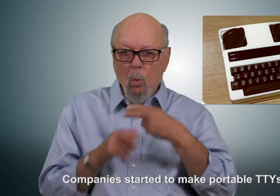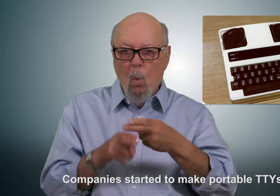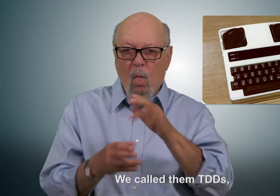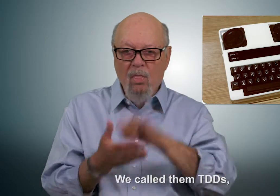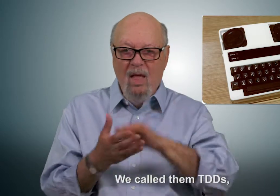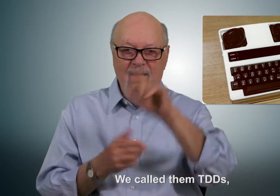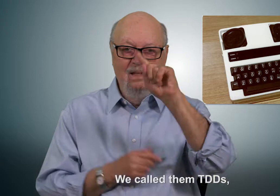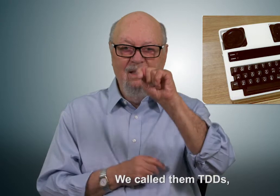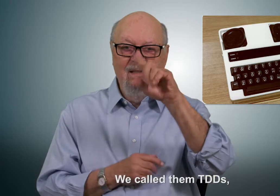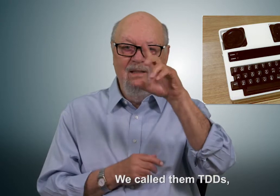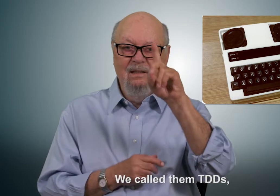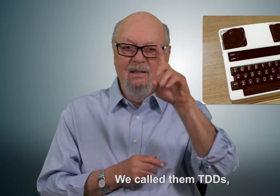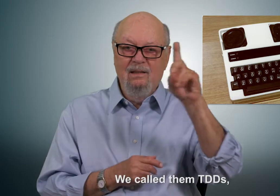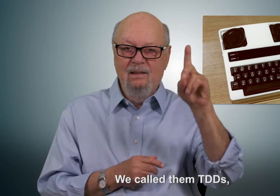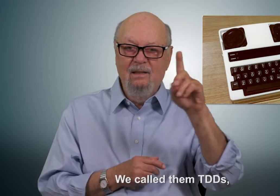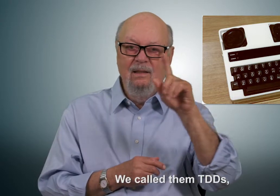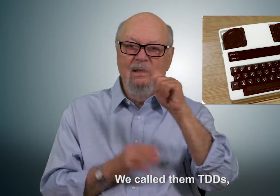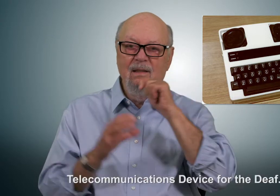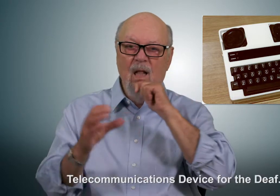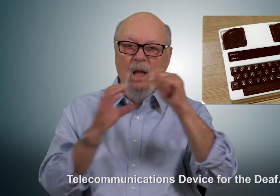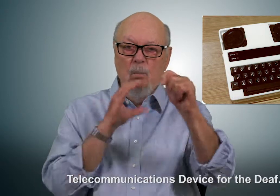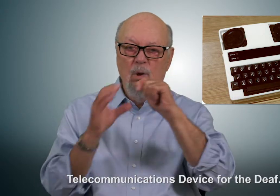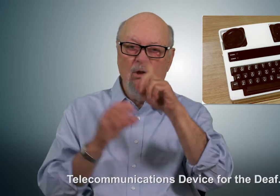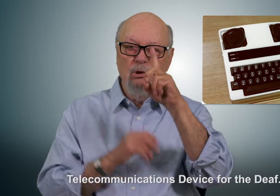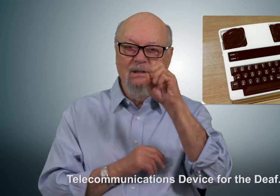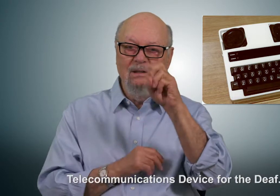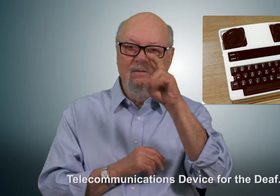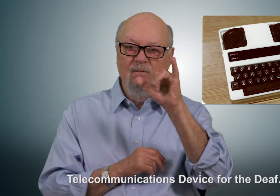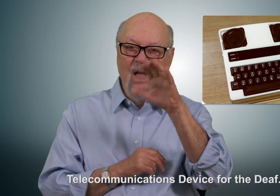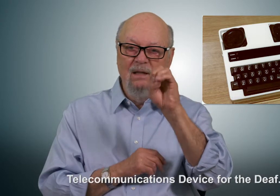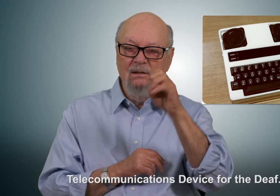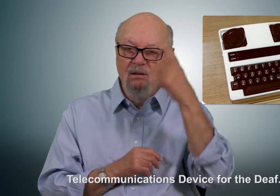We called them TDDs, Telecommunications Device for the Deaf.